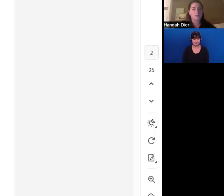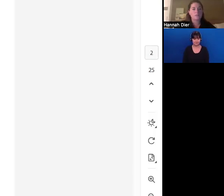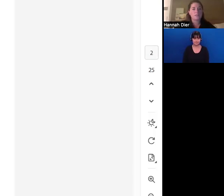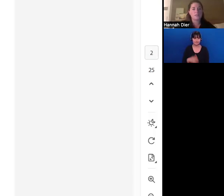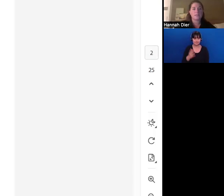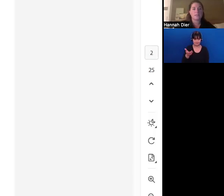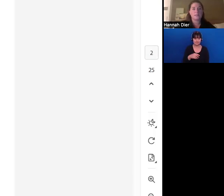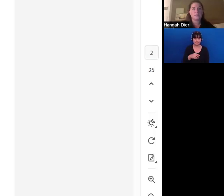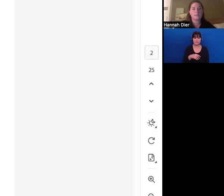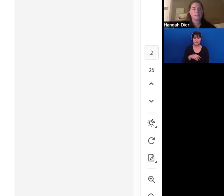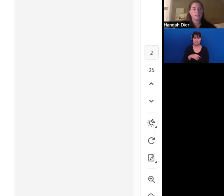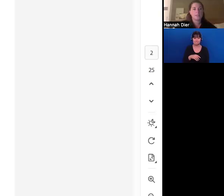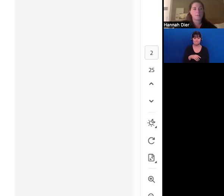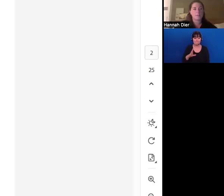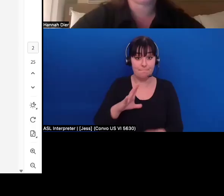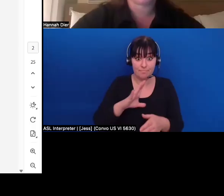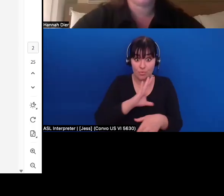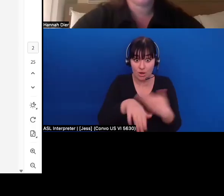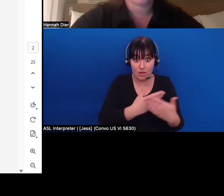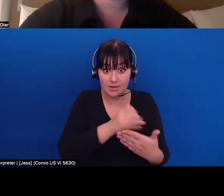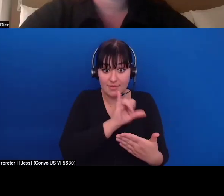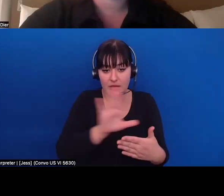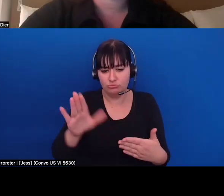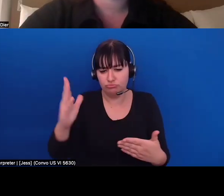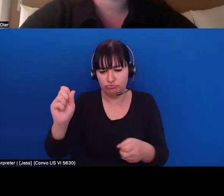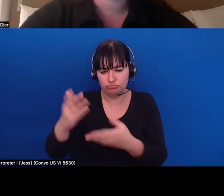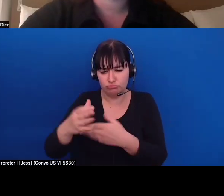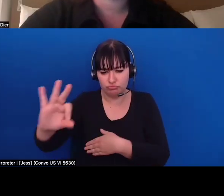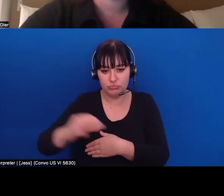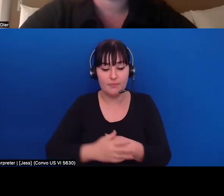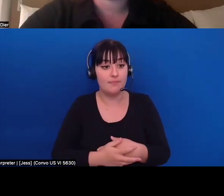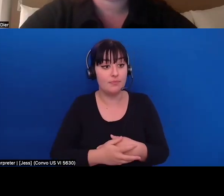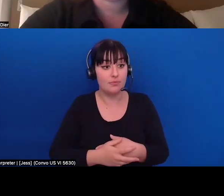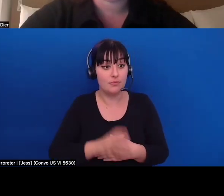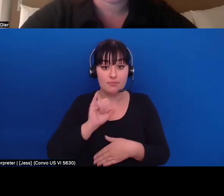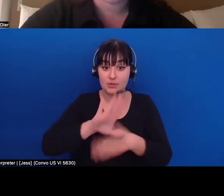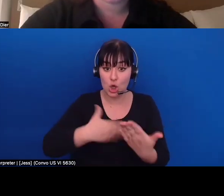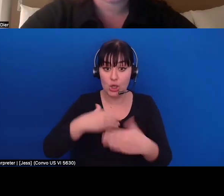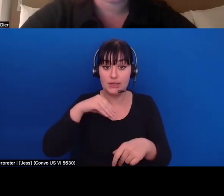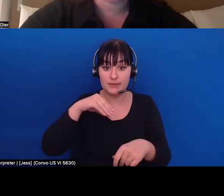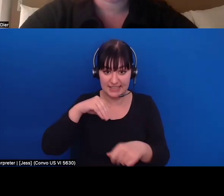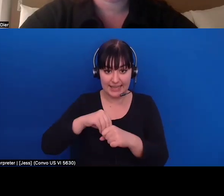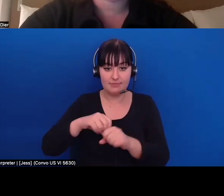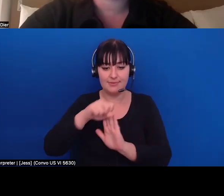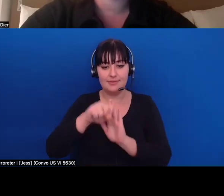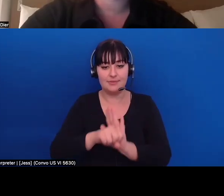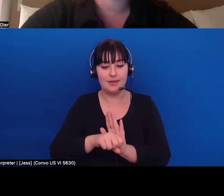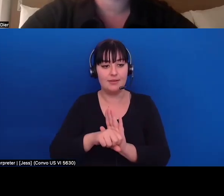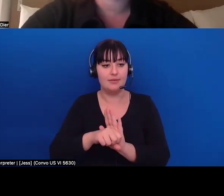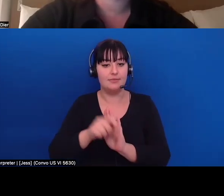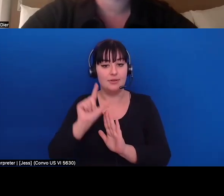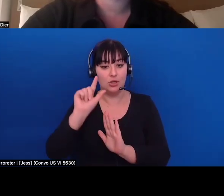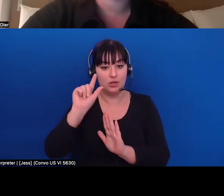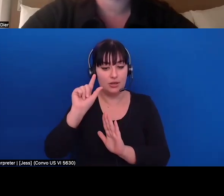So all of this is, you can stop right there, Laura. All of this is in the state government article.